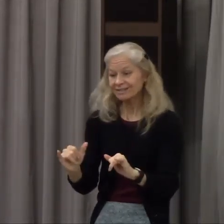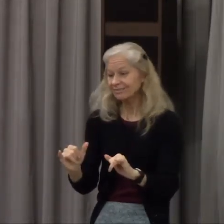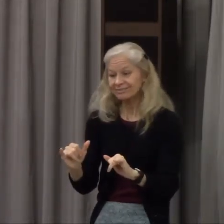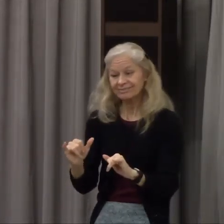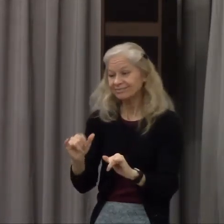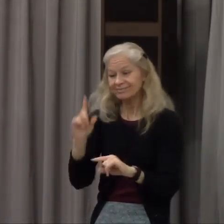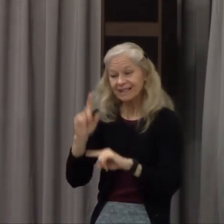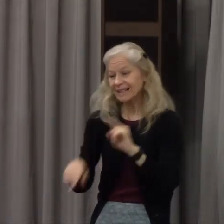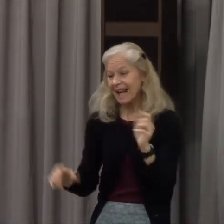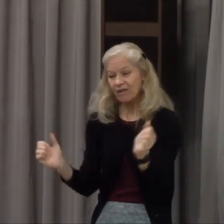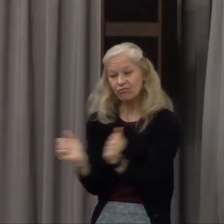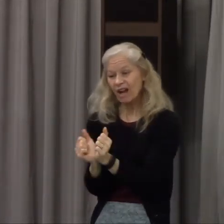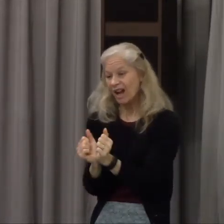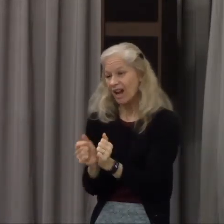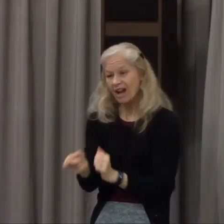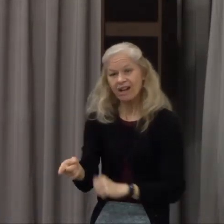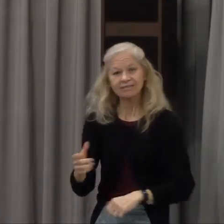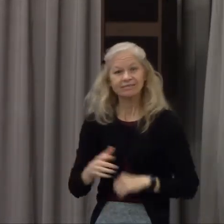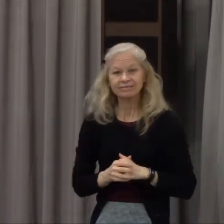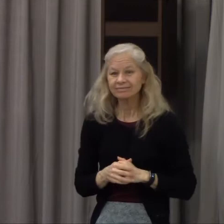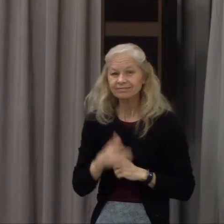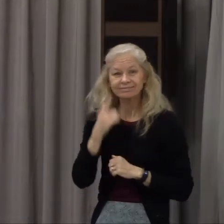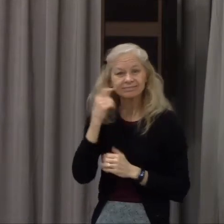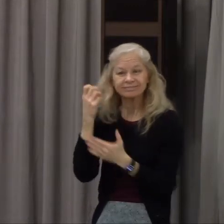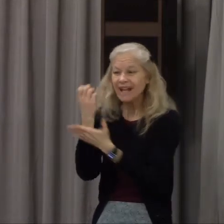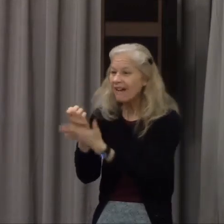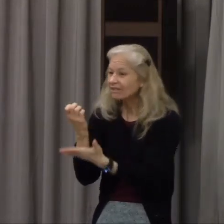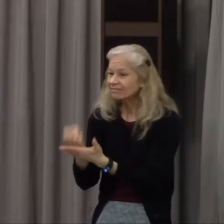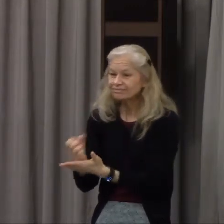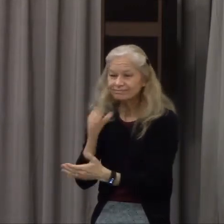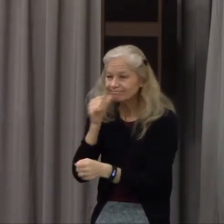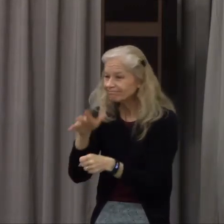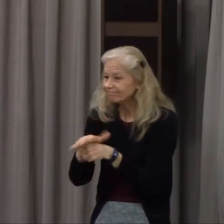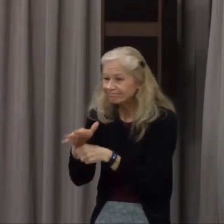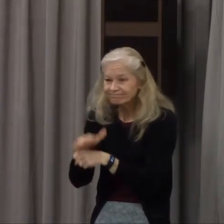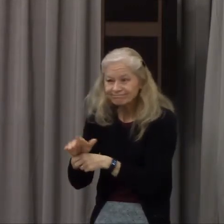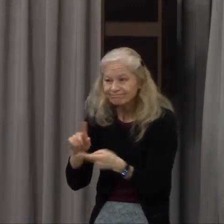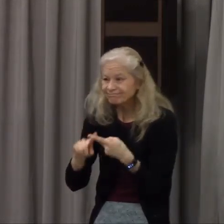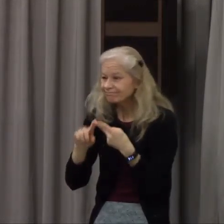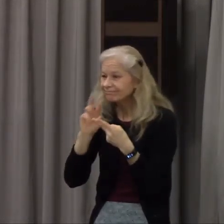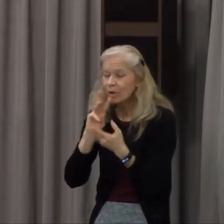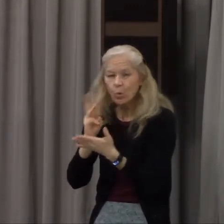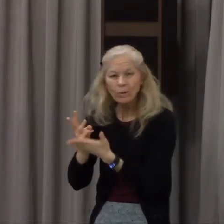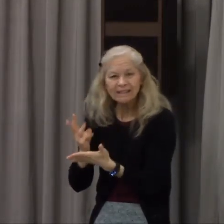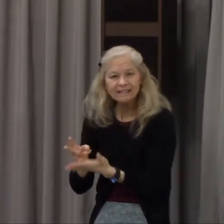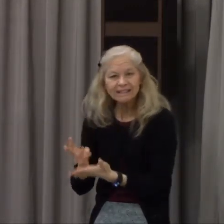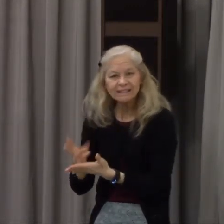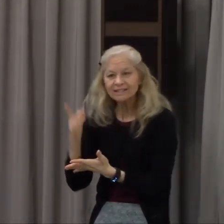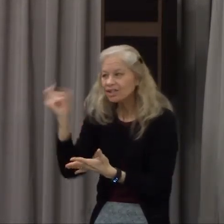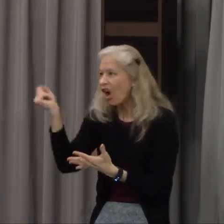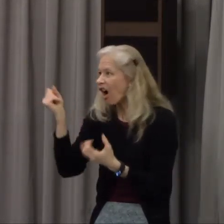But there's not enough forensics, there's not enough witnesses. And they have to go back and tell the